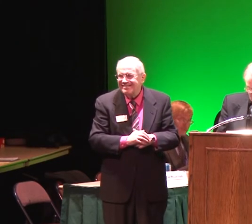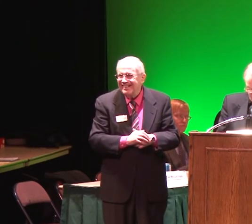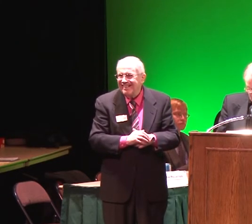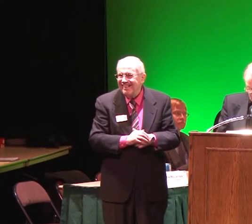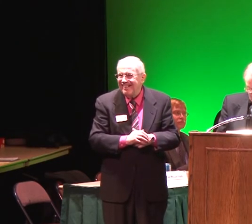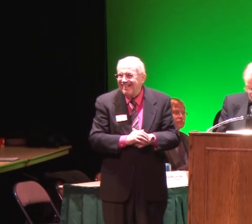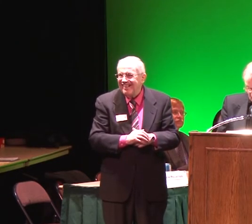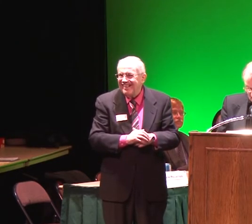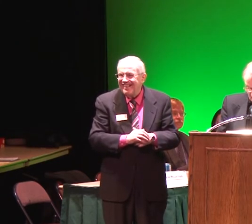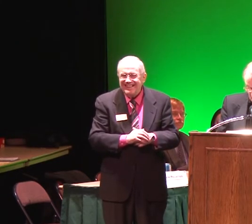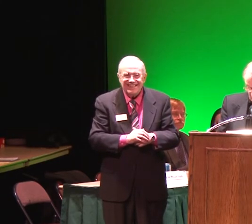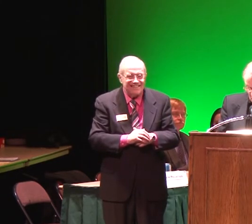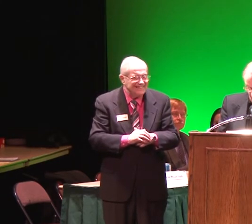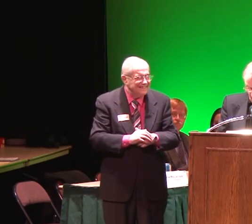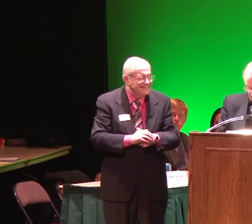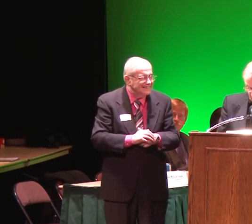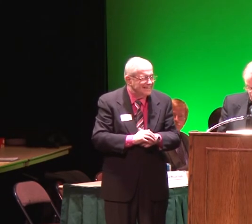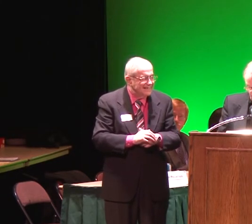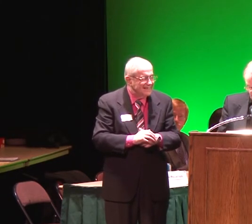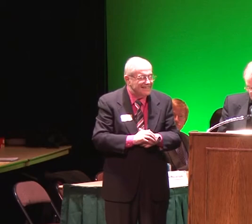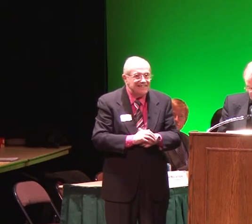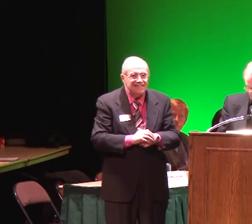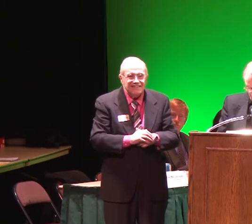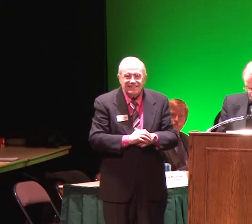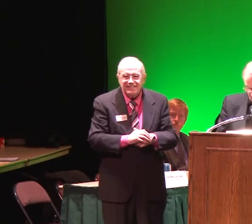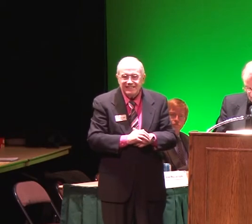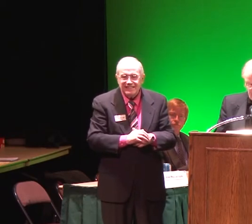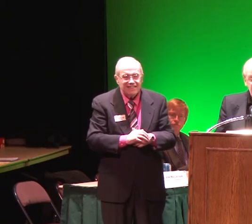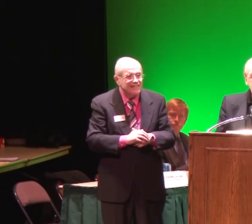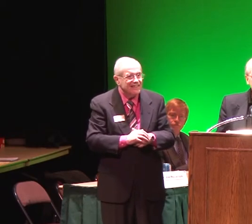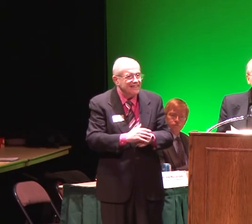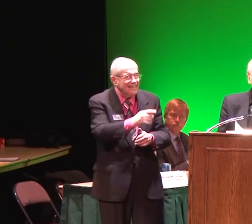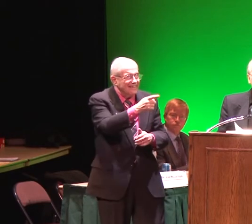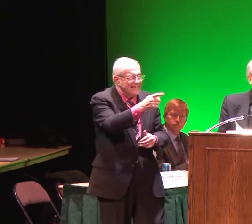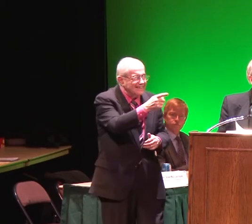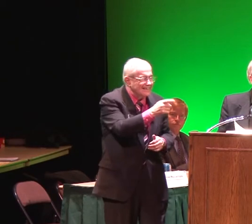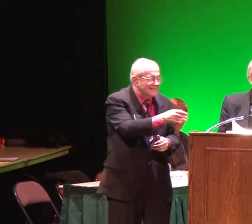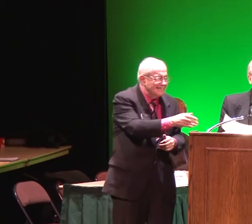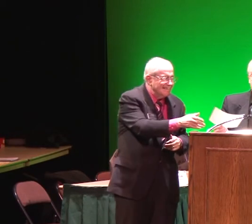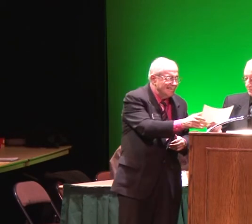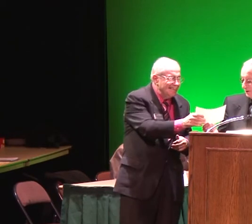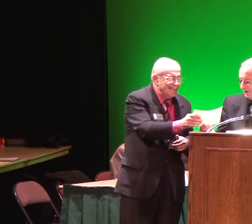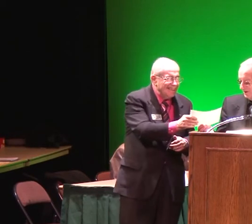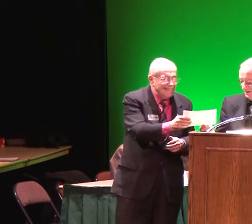The next recipient is Noah Dorr. Noah?